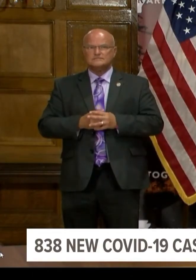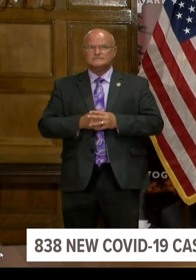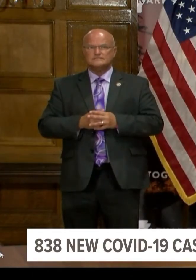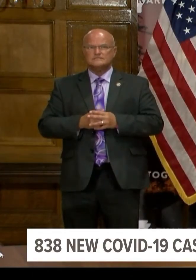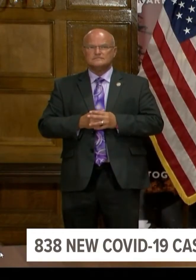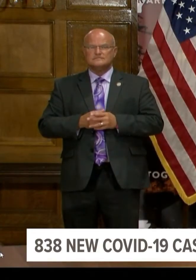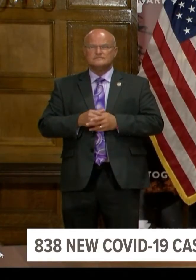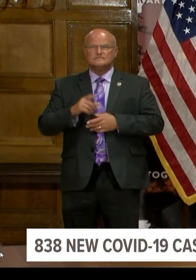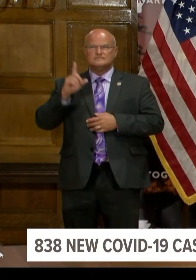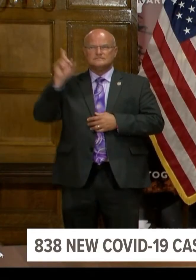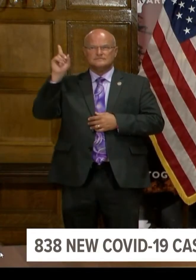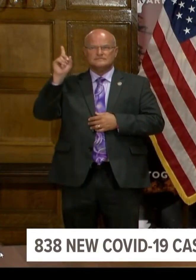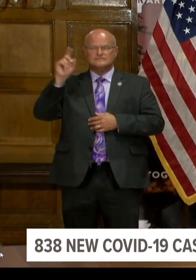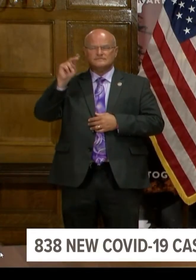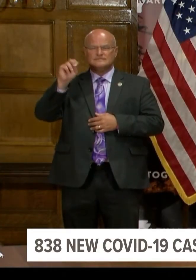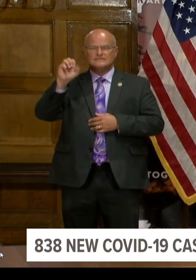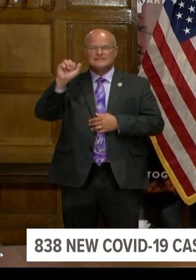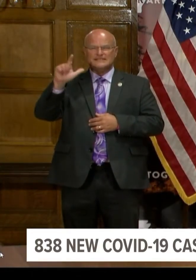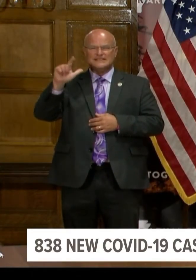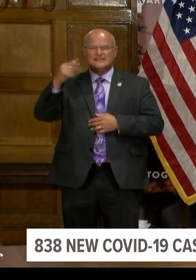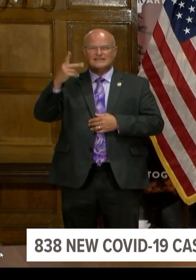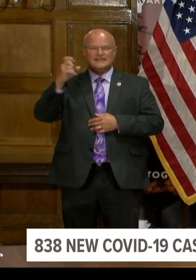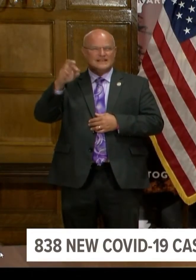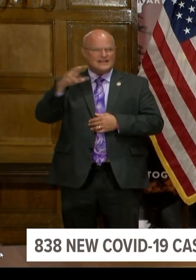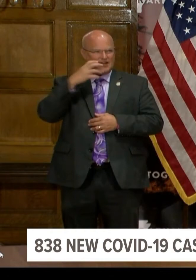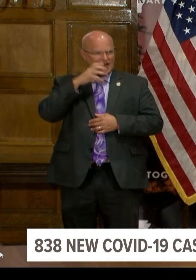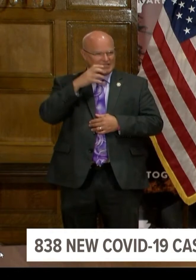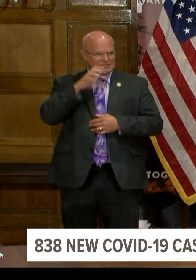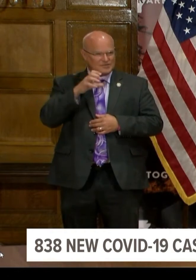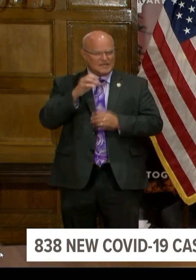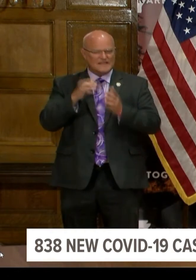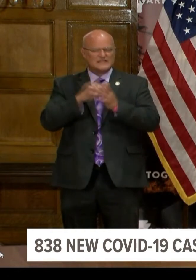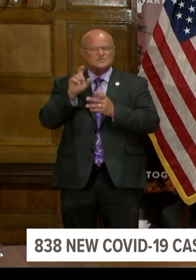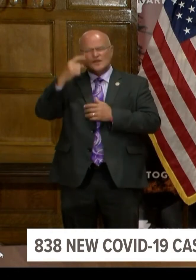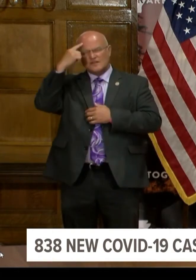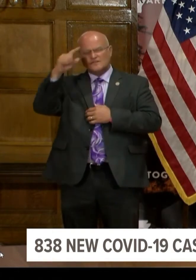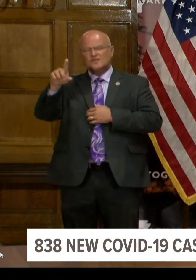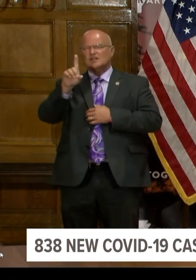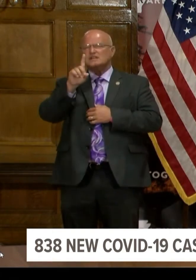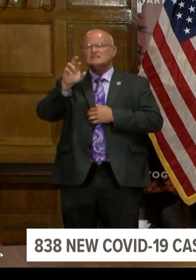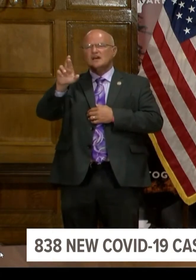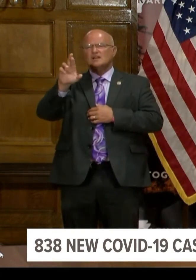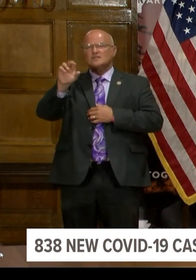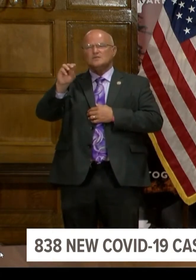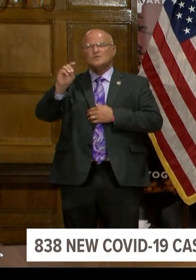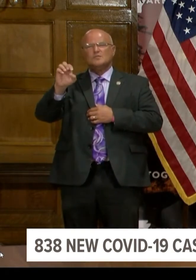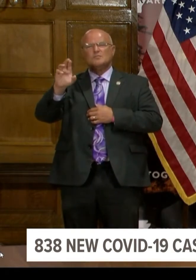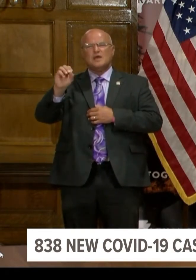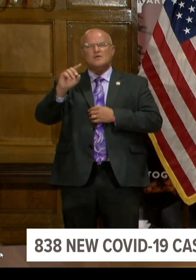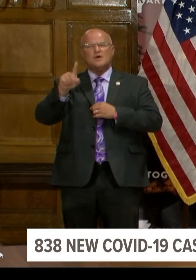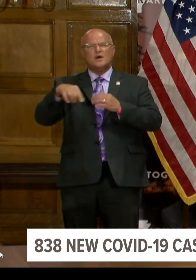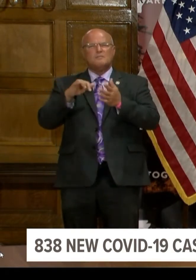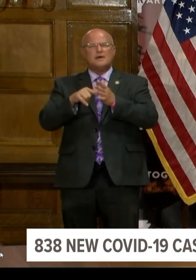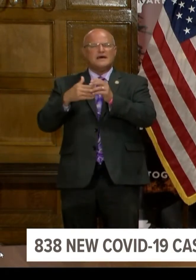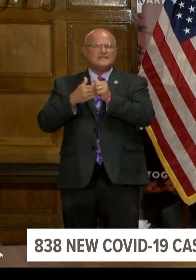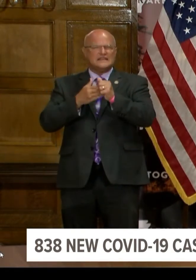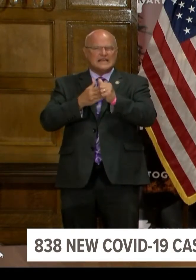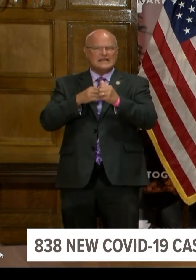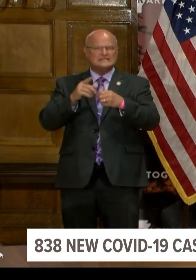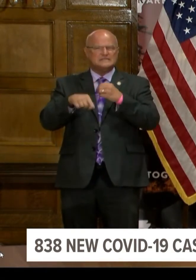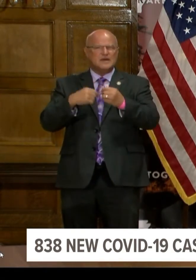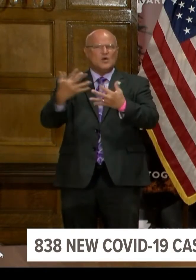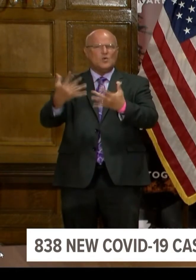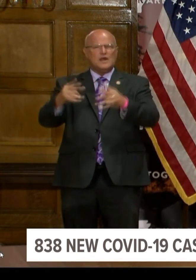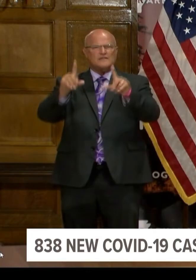Yes, Governor, good afternoon. It's Neil Gladner in Hot Springs. Really, this question is for Dr. Romero. And with regards to the guidance about waiting